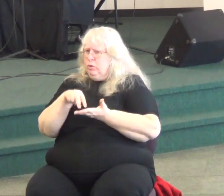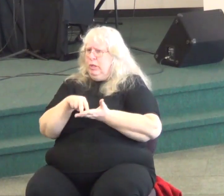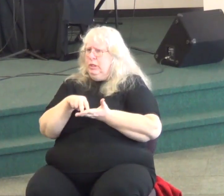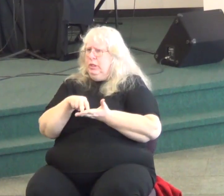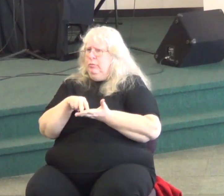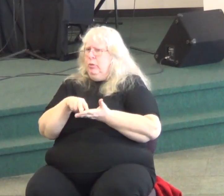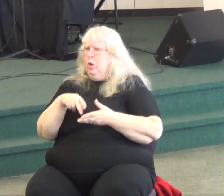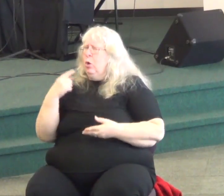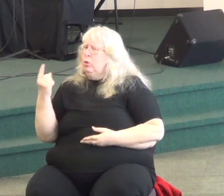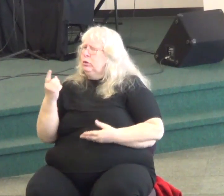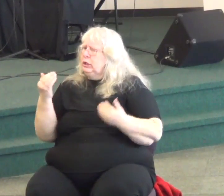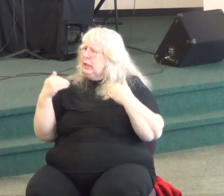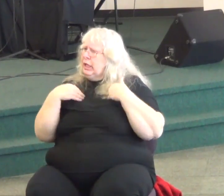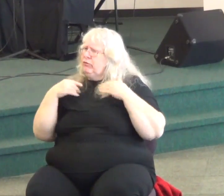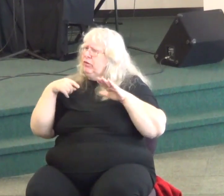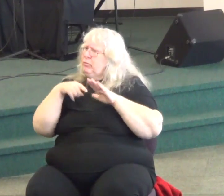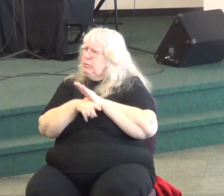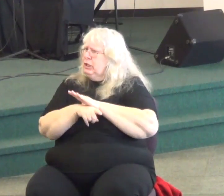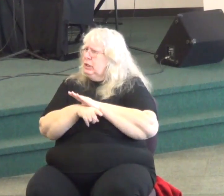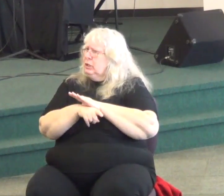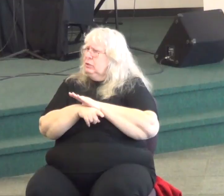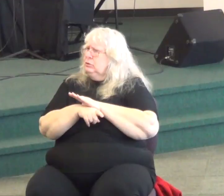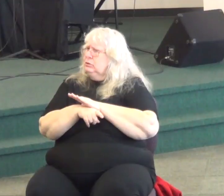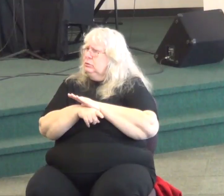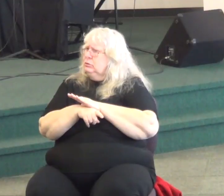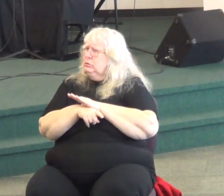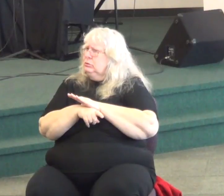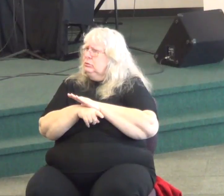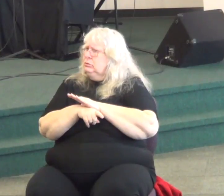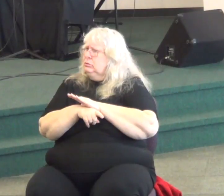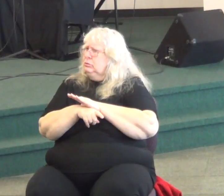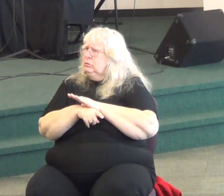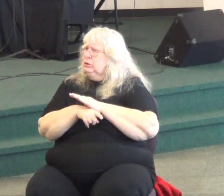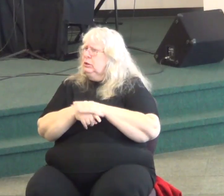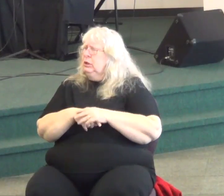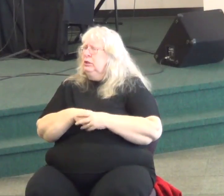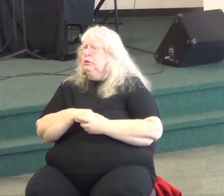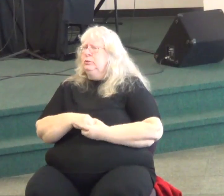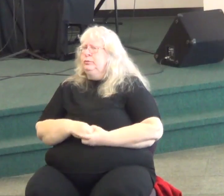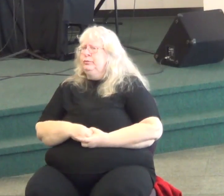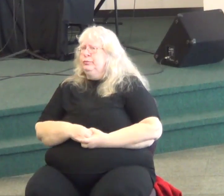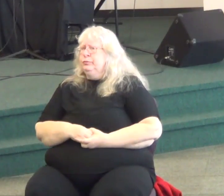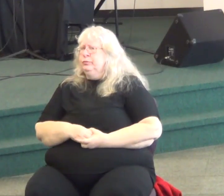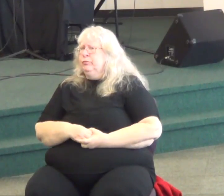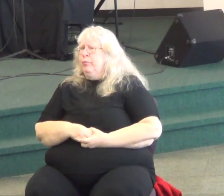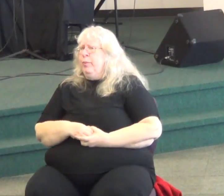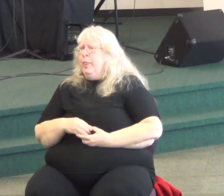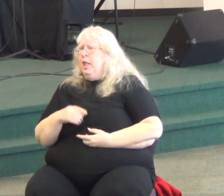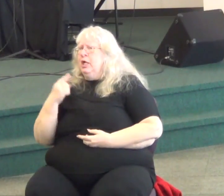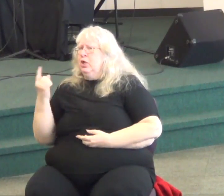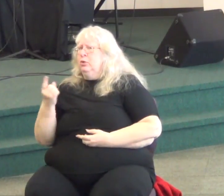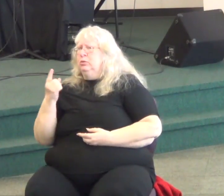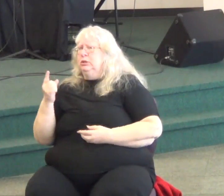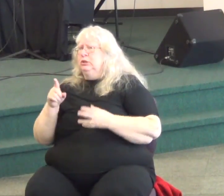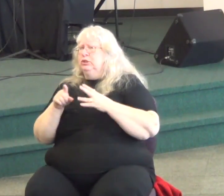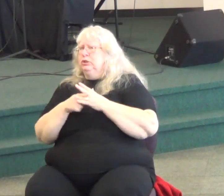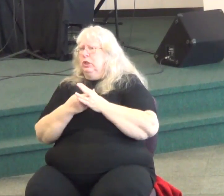The full picture always comes. The circle always meets where it started, church. And we